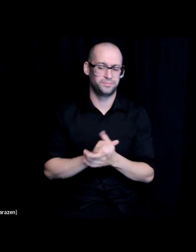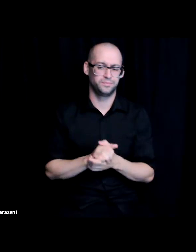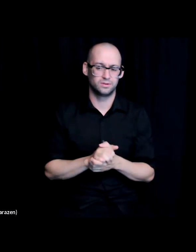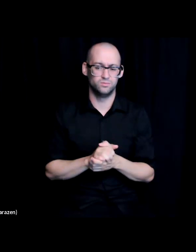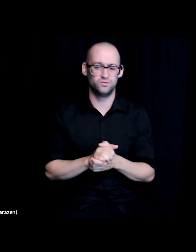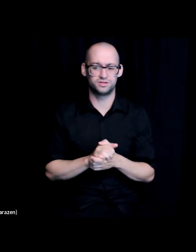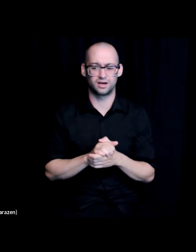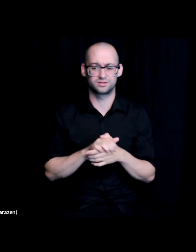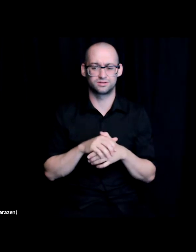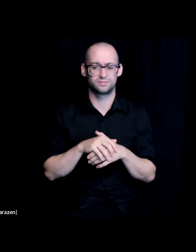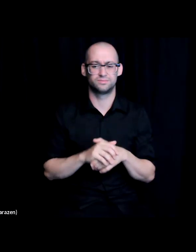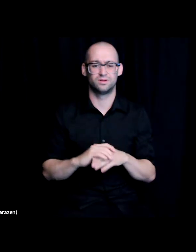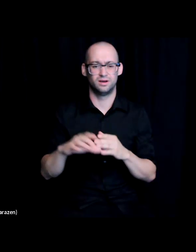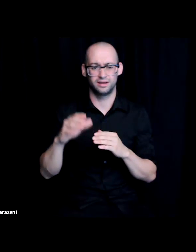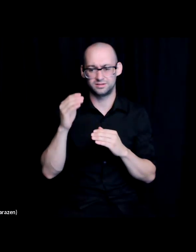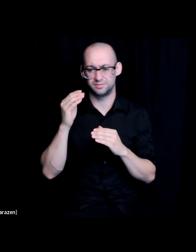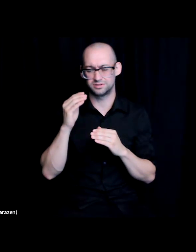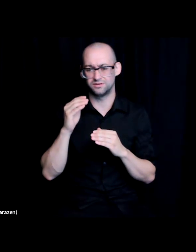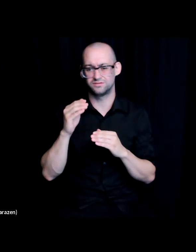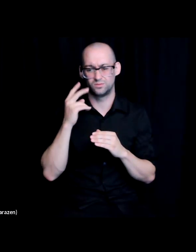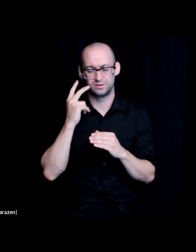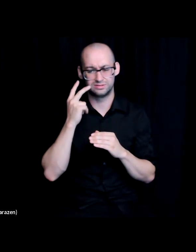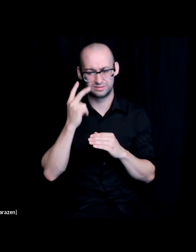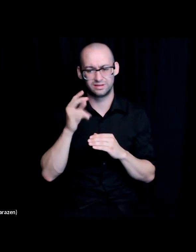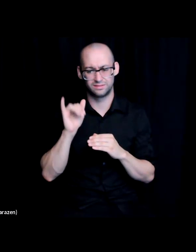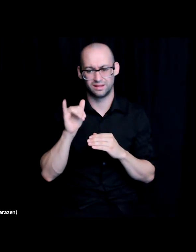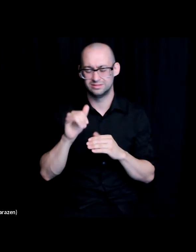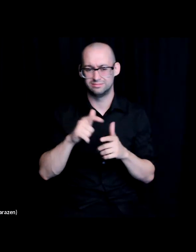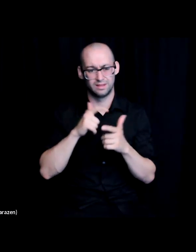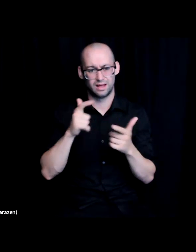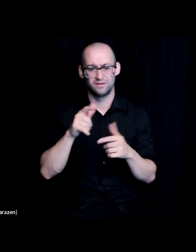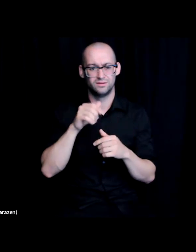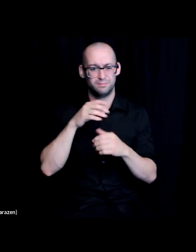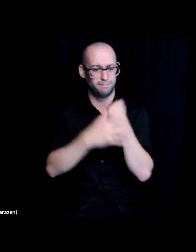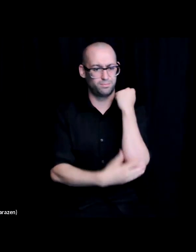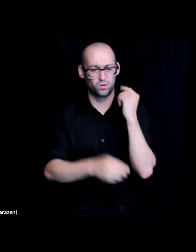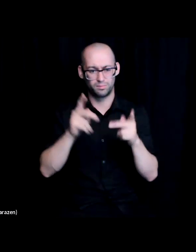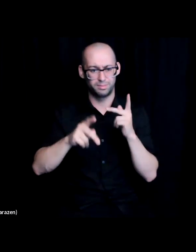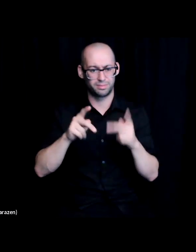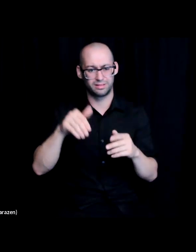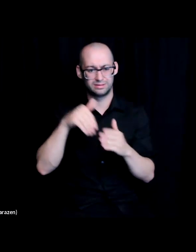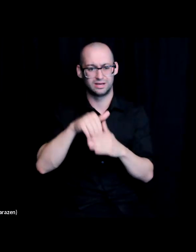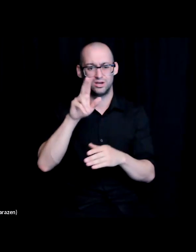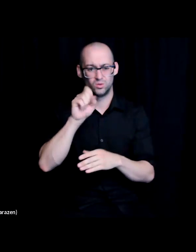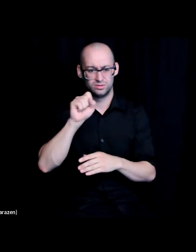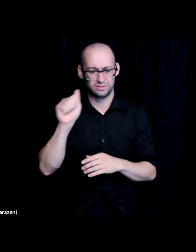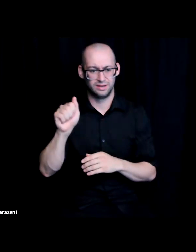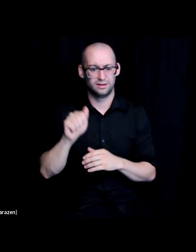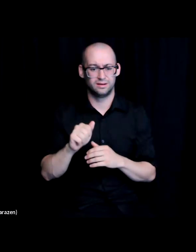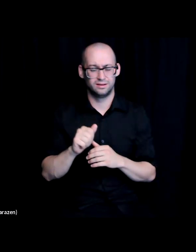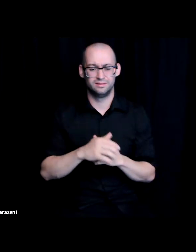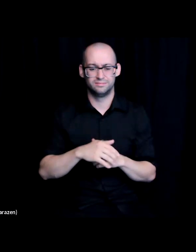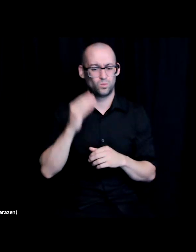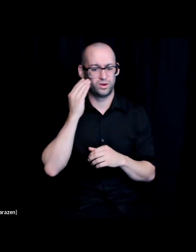We have seen we know we have the highest rates of poverty in the U.S. We know that